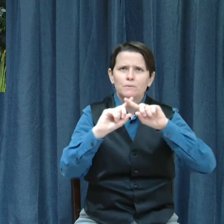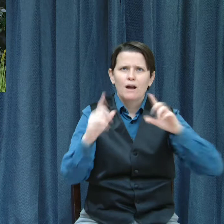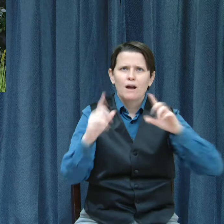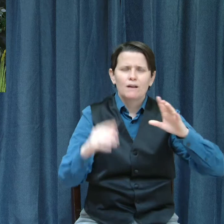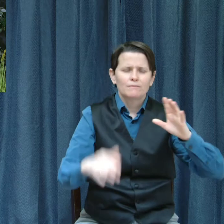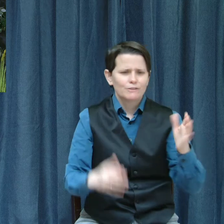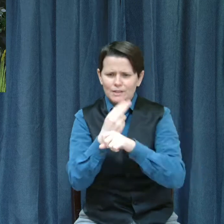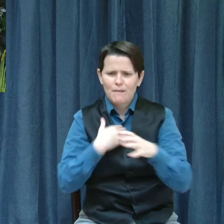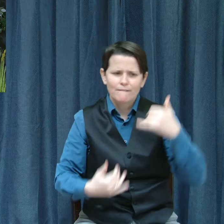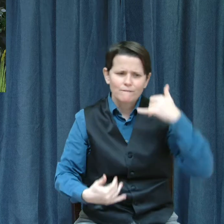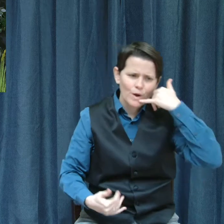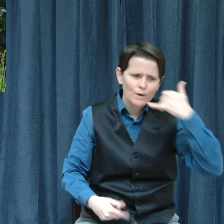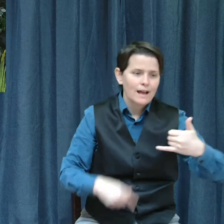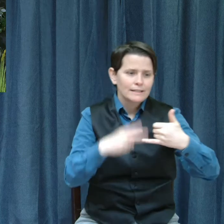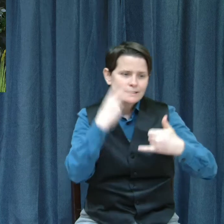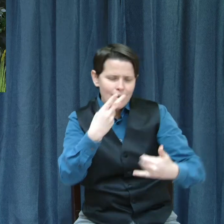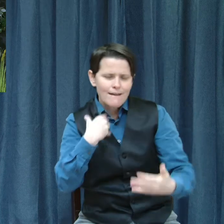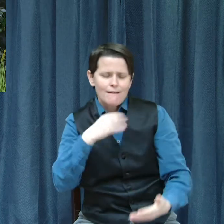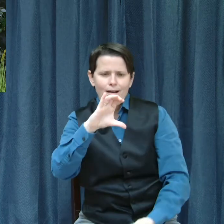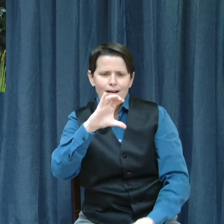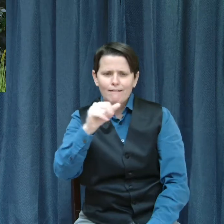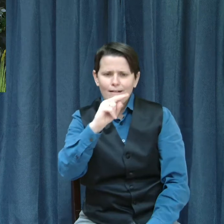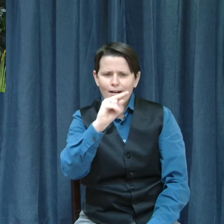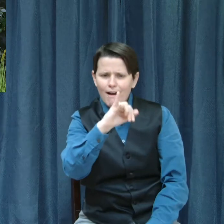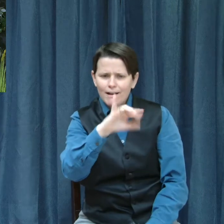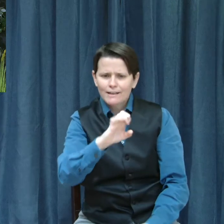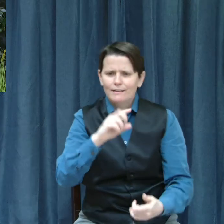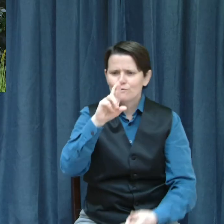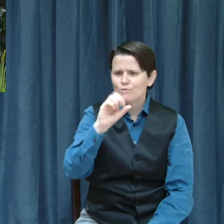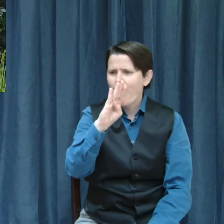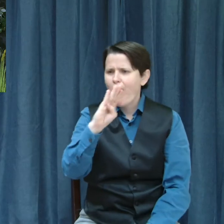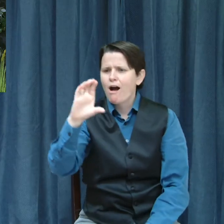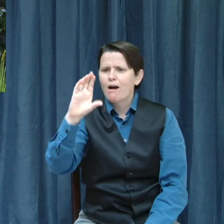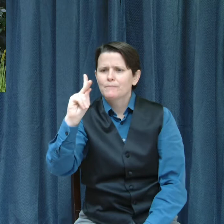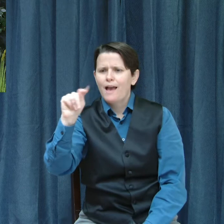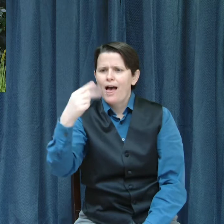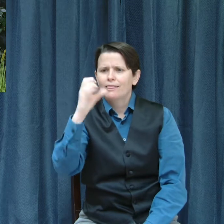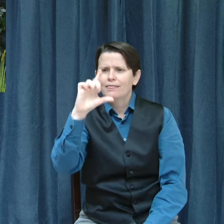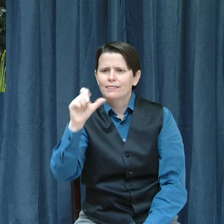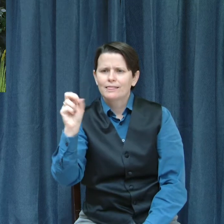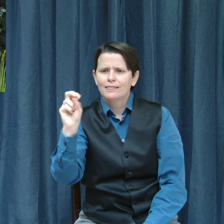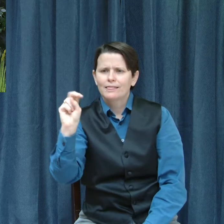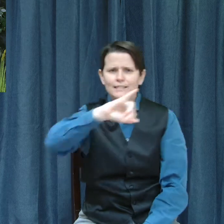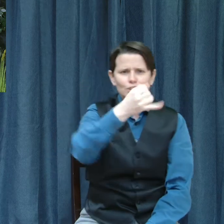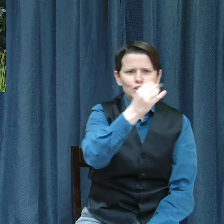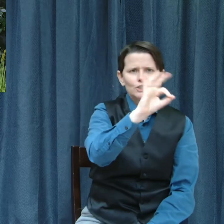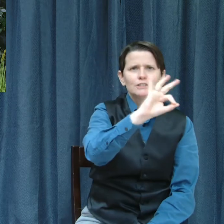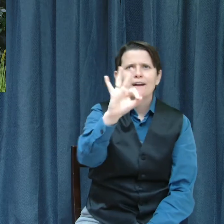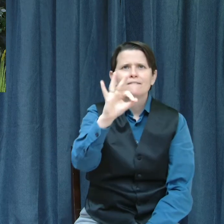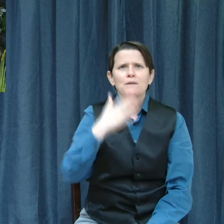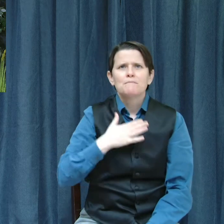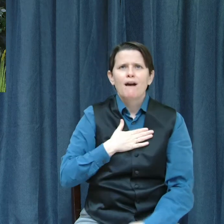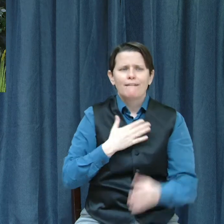I see Connie here, I see Rob, I see Kathleen, I see Jeff. My phone's not working very well,